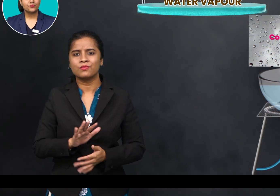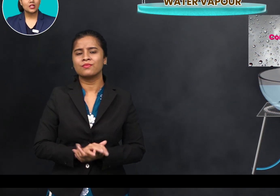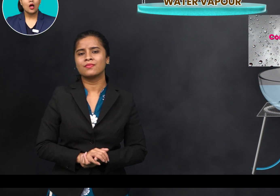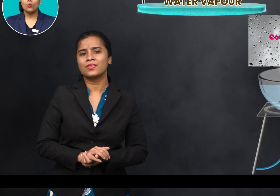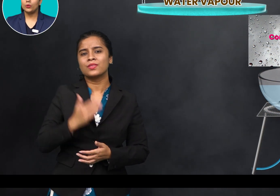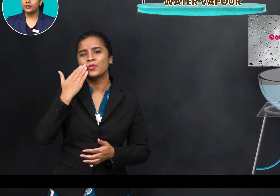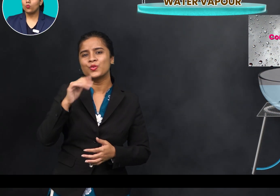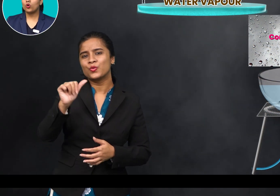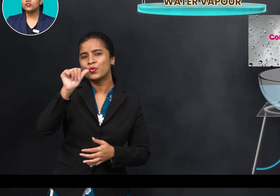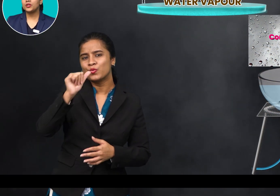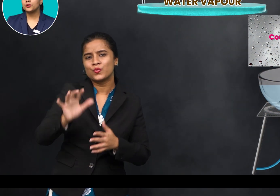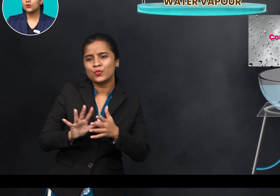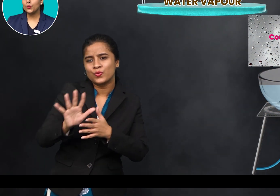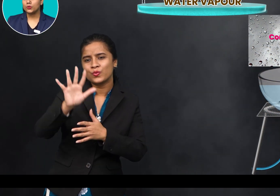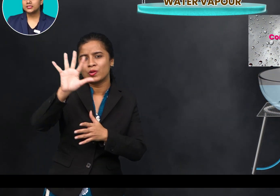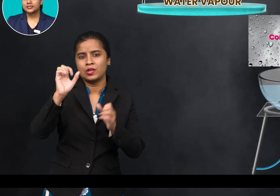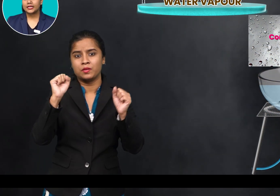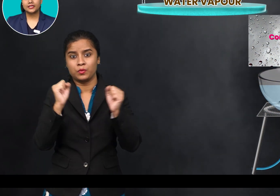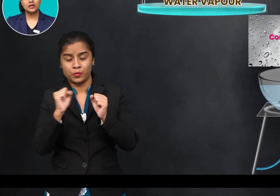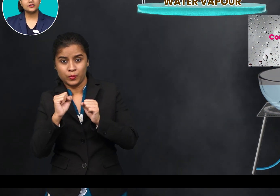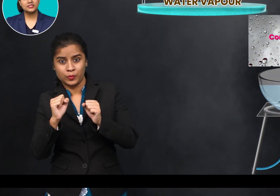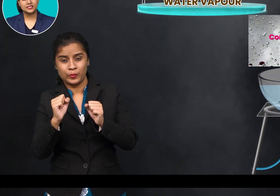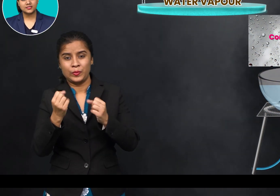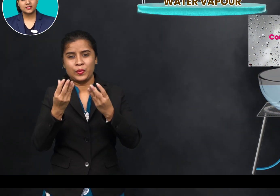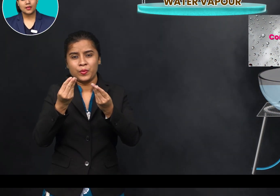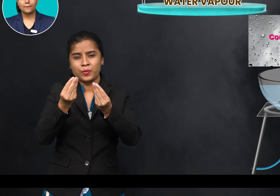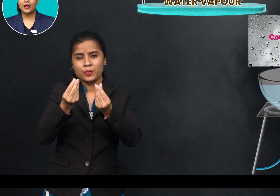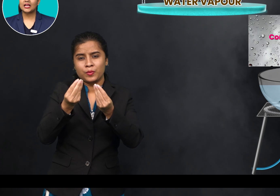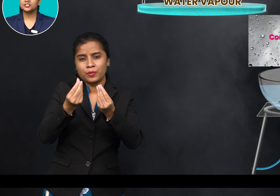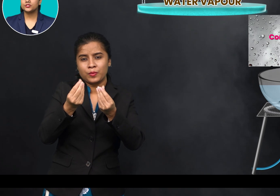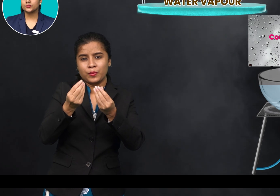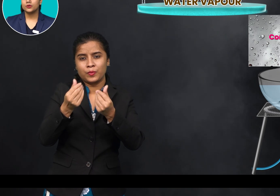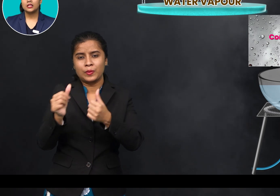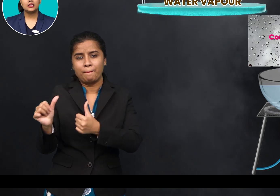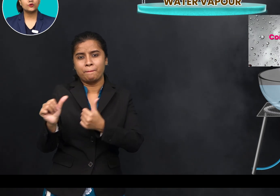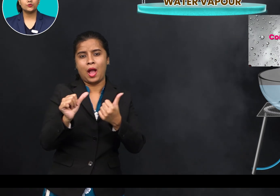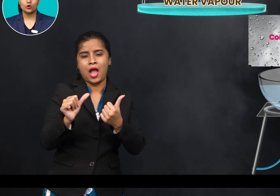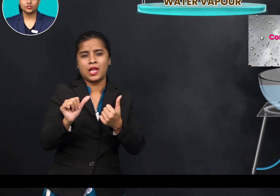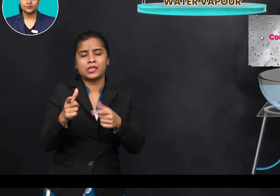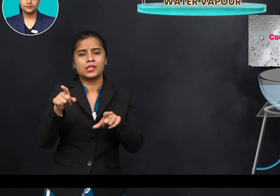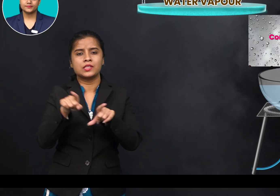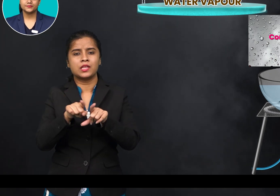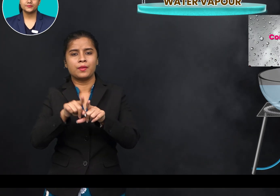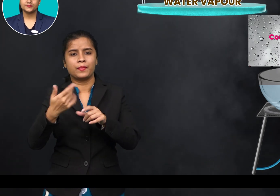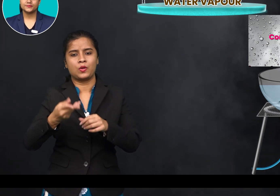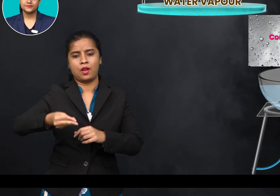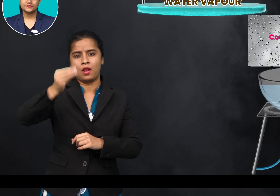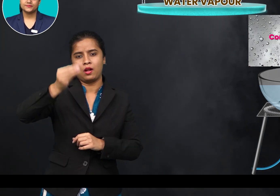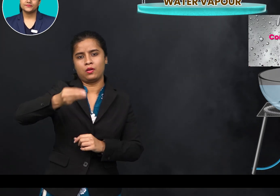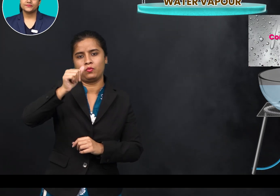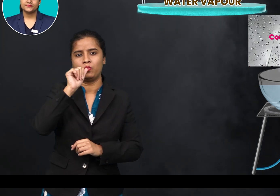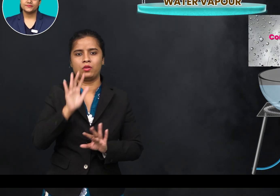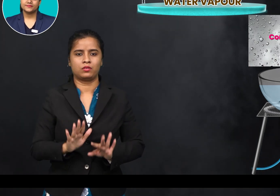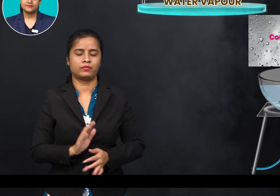Similarly, when water vapour cools, it condenses back into liquid water.